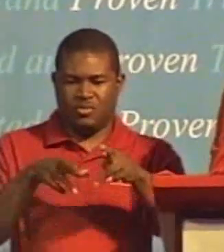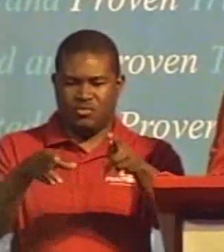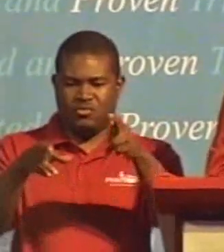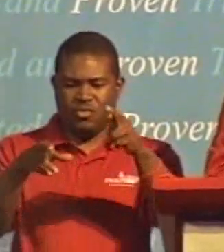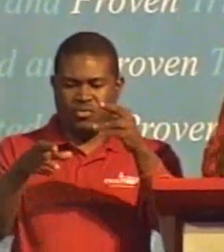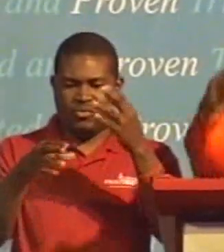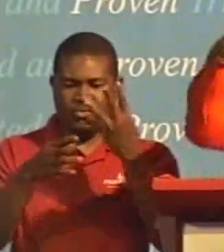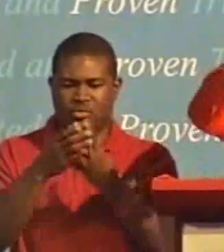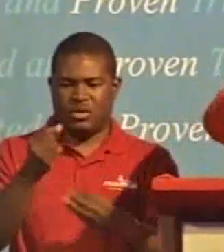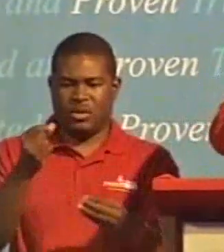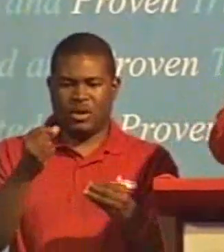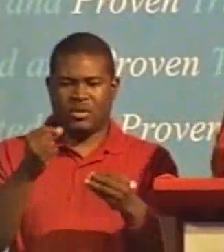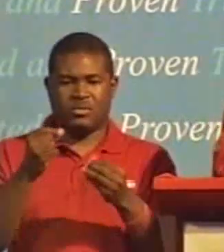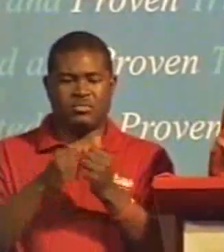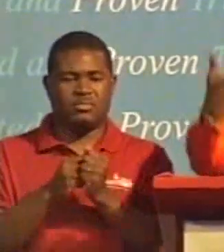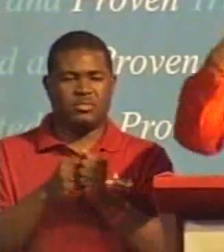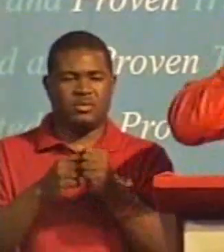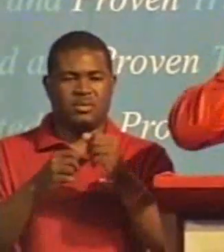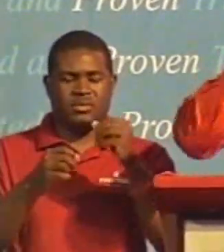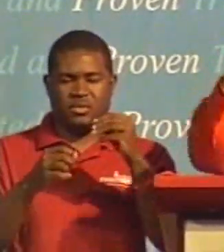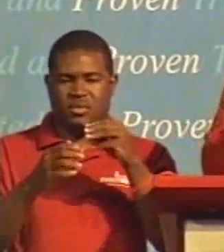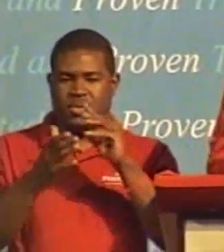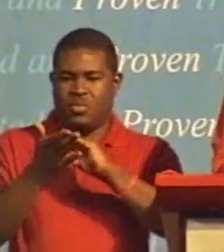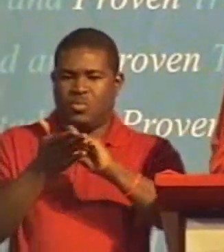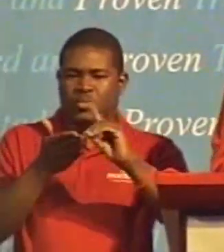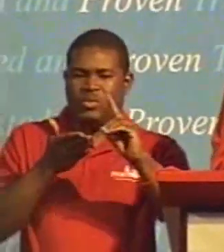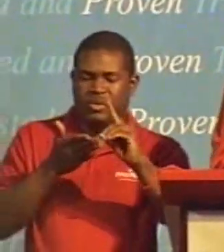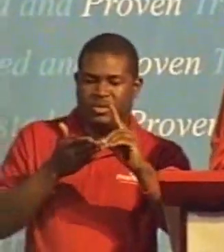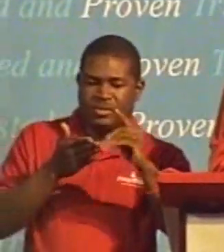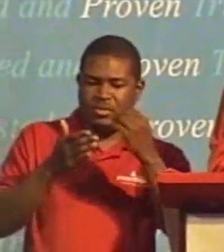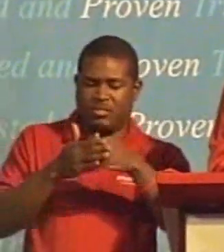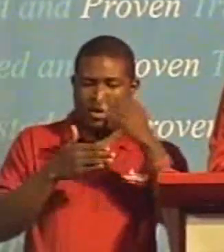The bids came in weeks after we came to office.